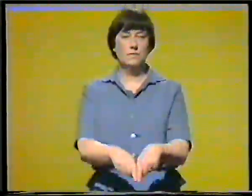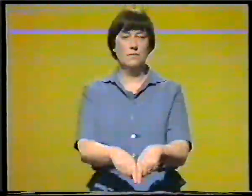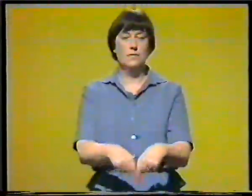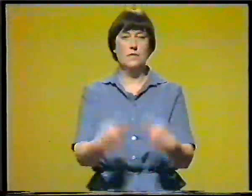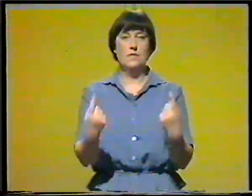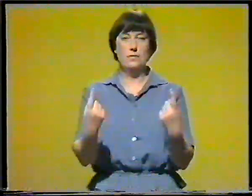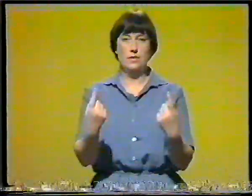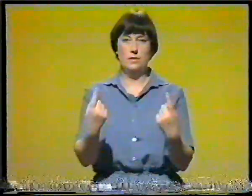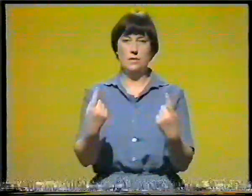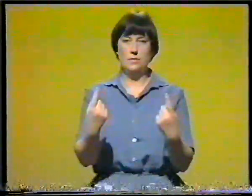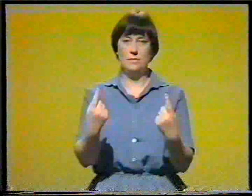Different.